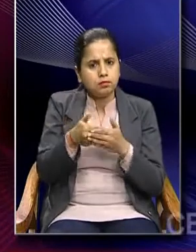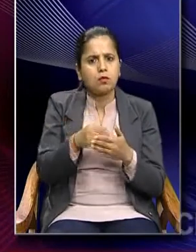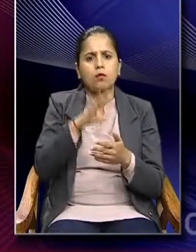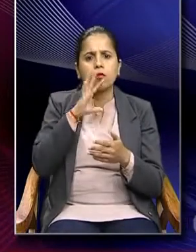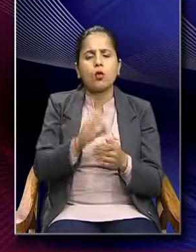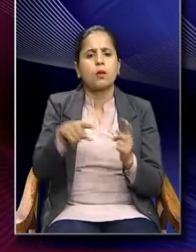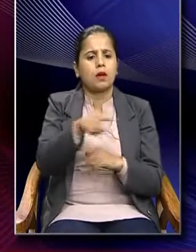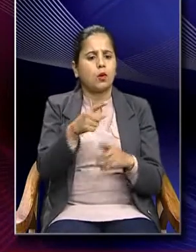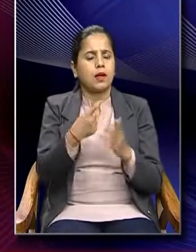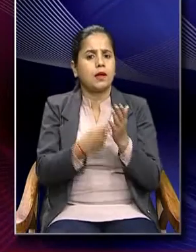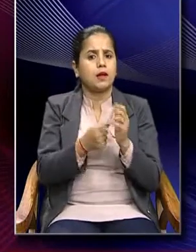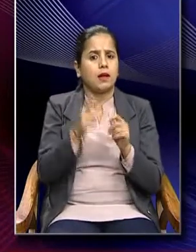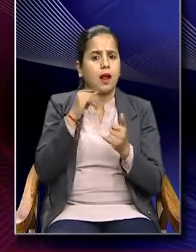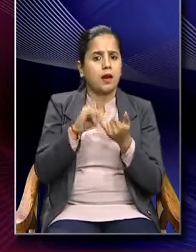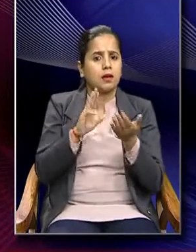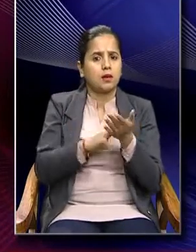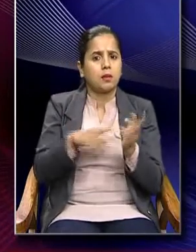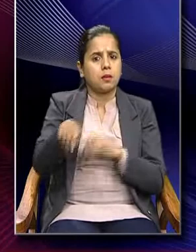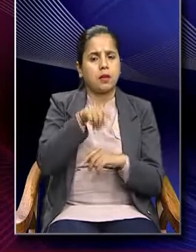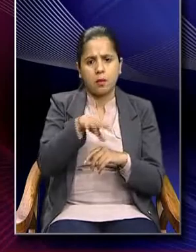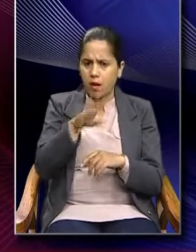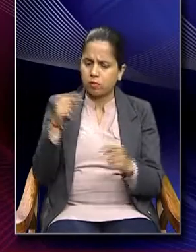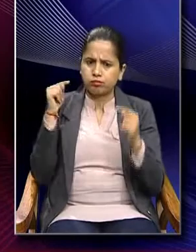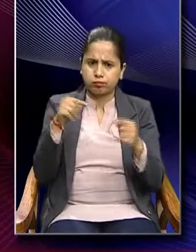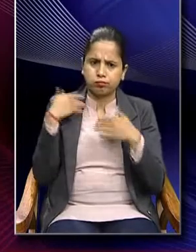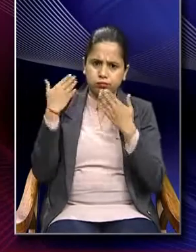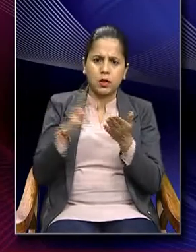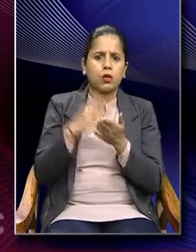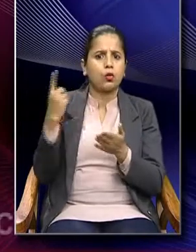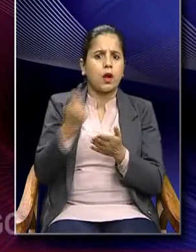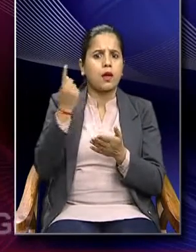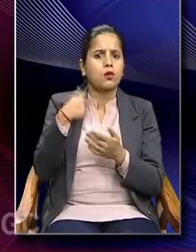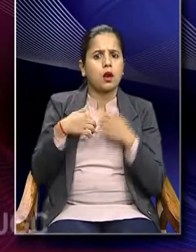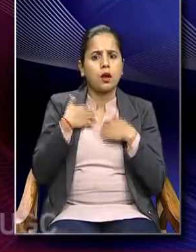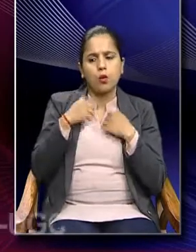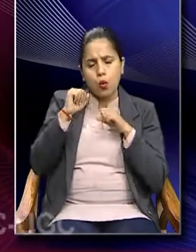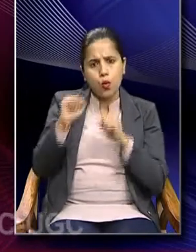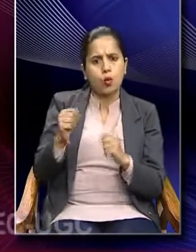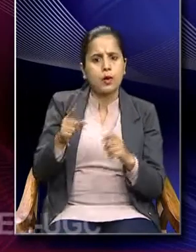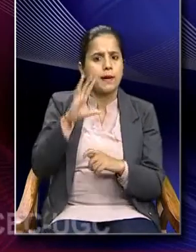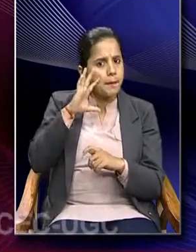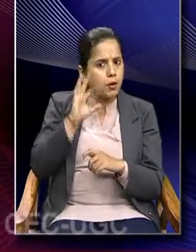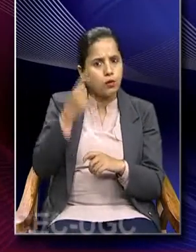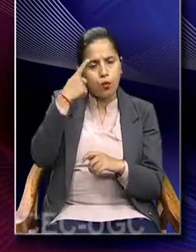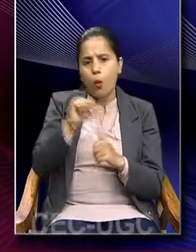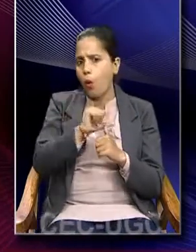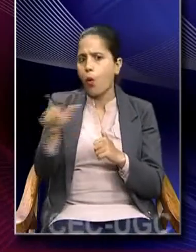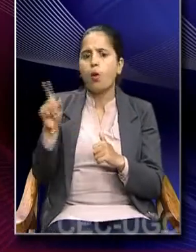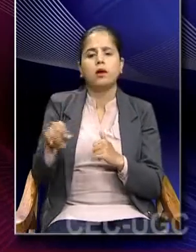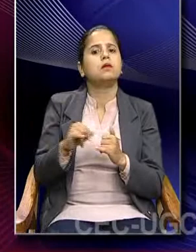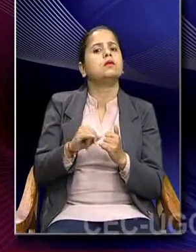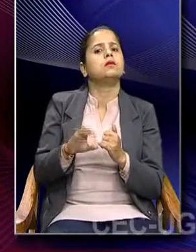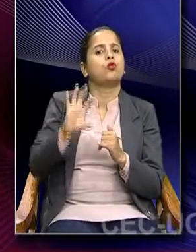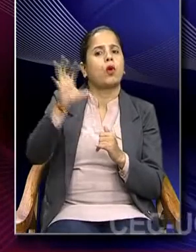because realist scholars also argue that it is the national interest that is important for every state in